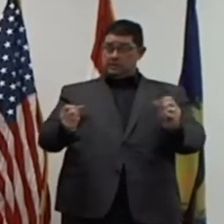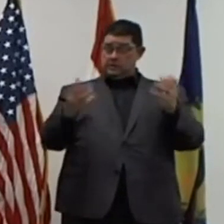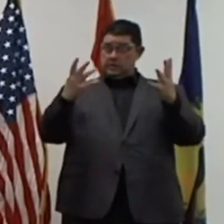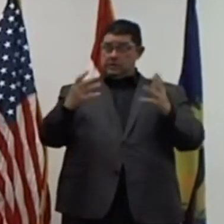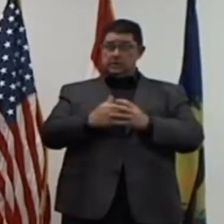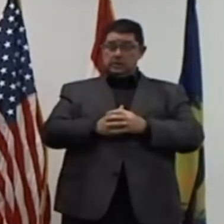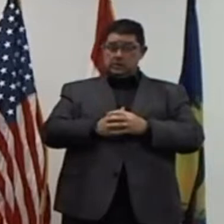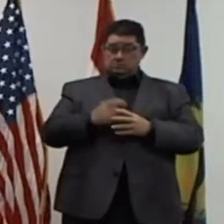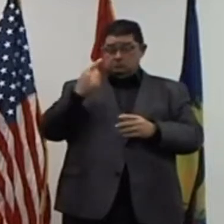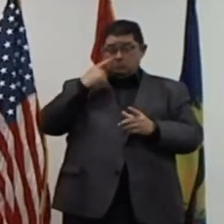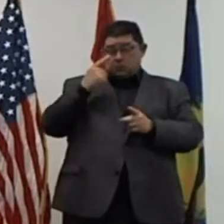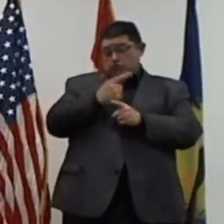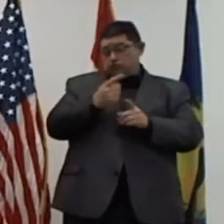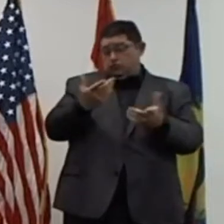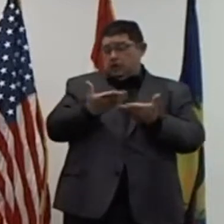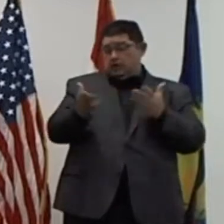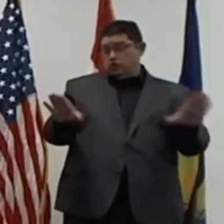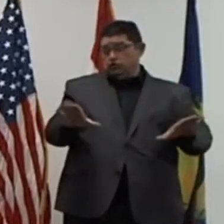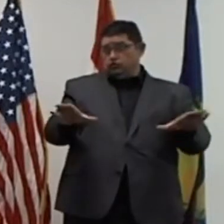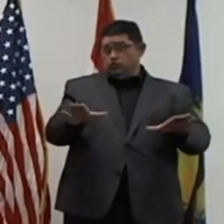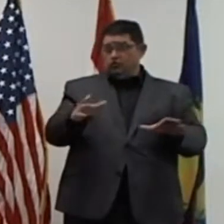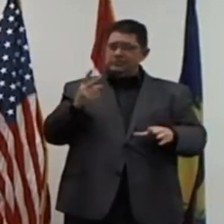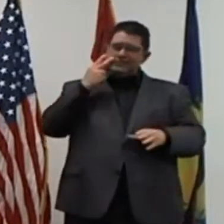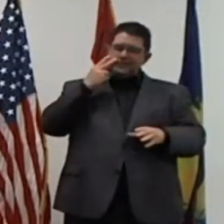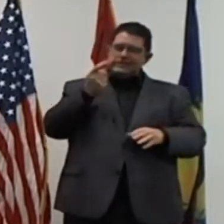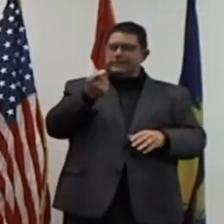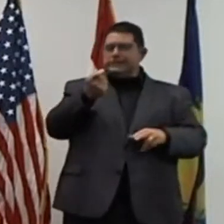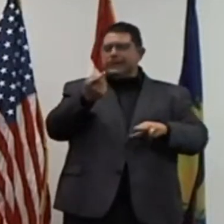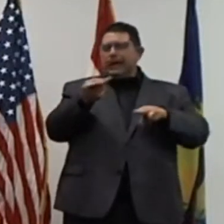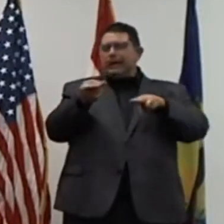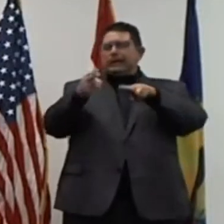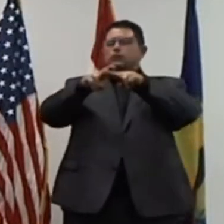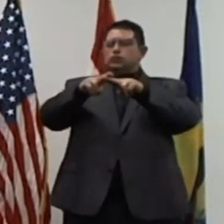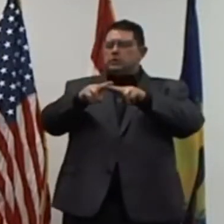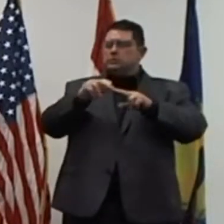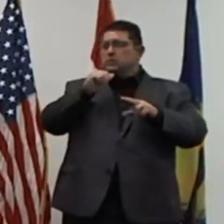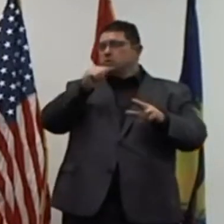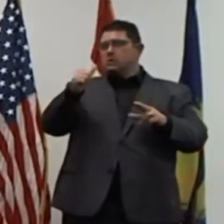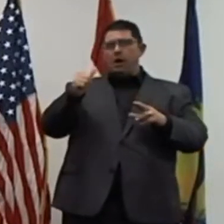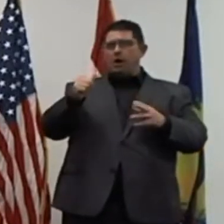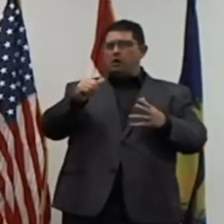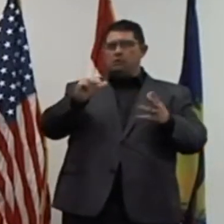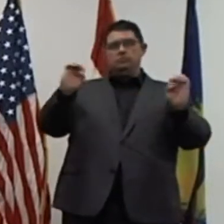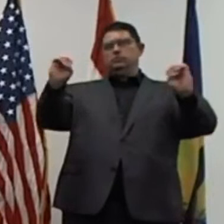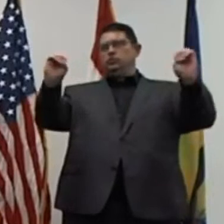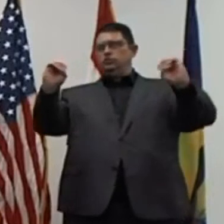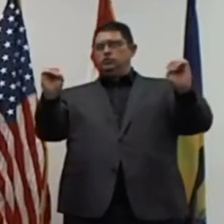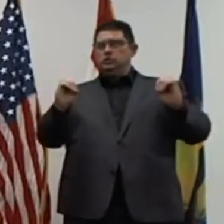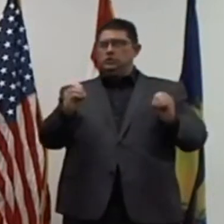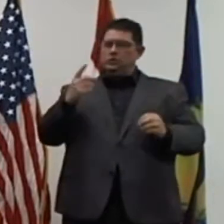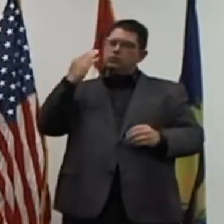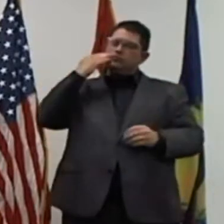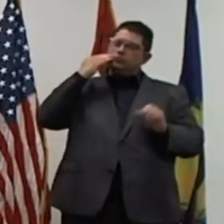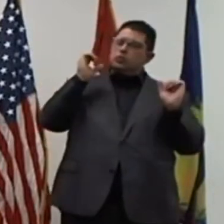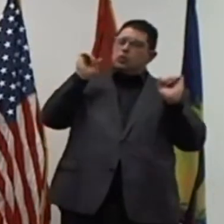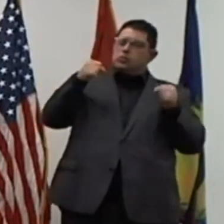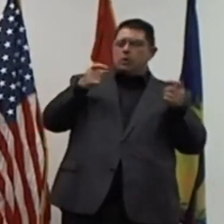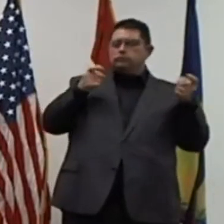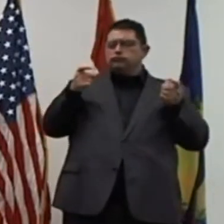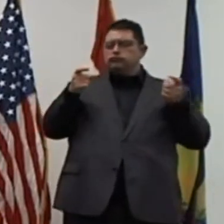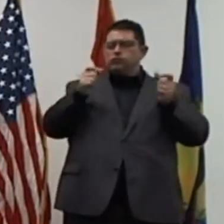today. We're seeing a slight increase in community spread, but not alarming, and we know we can keep that in check if